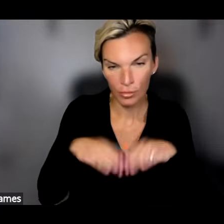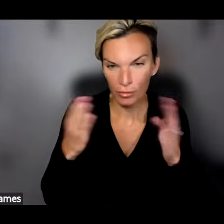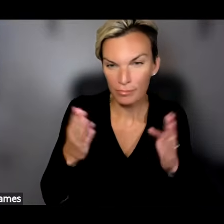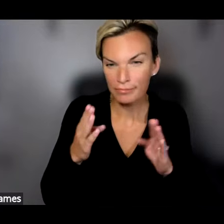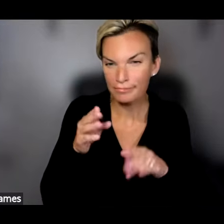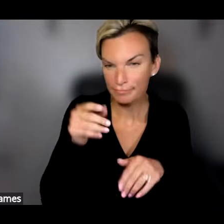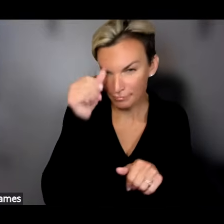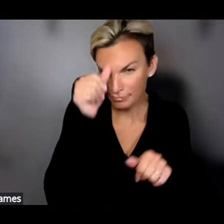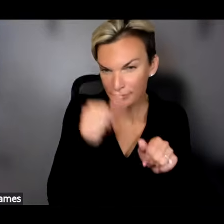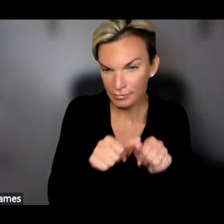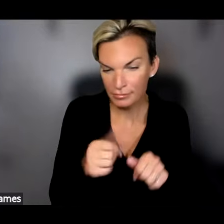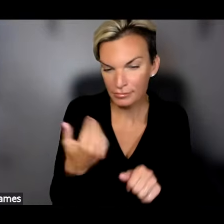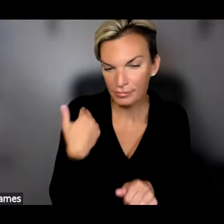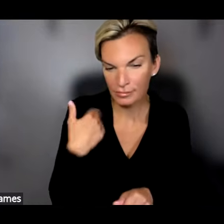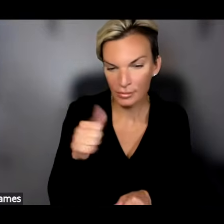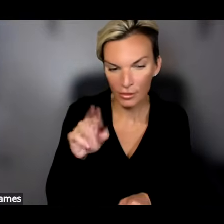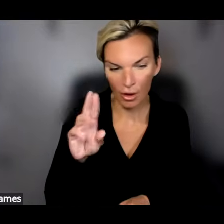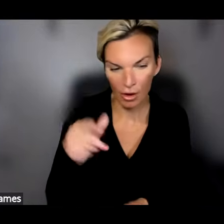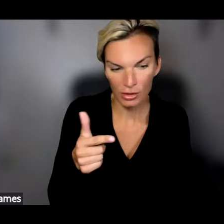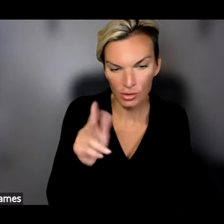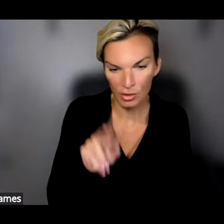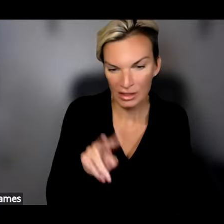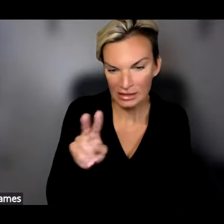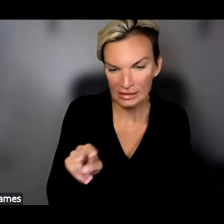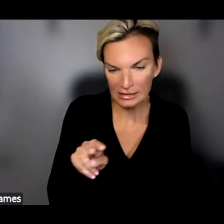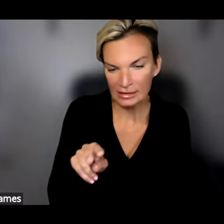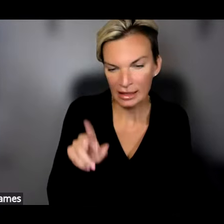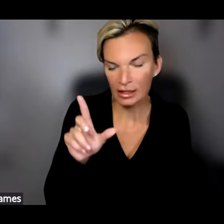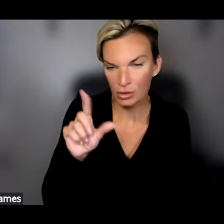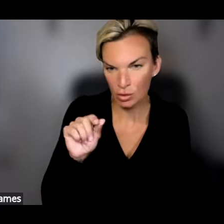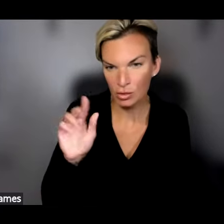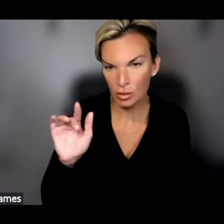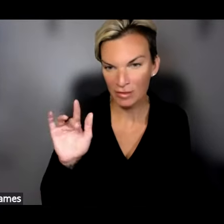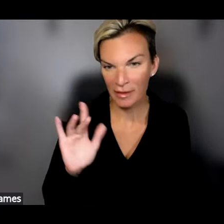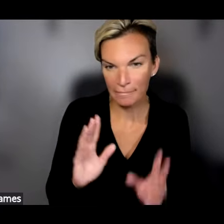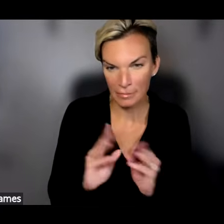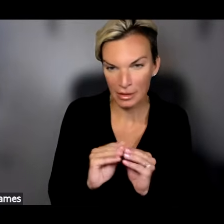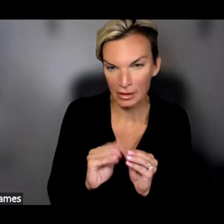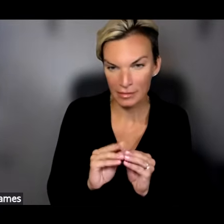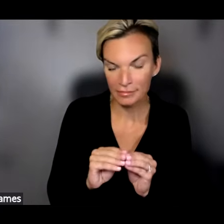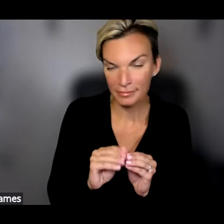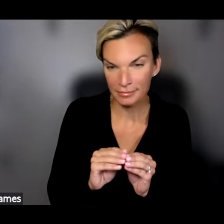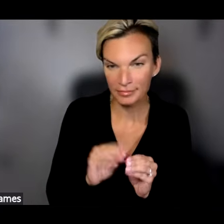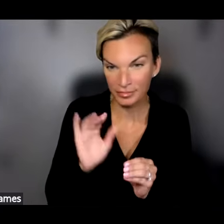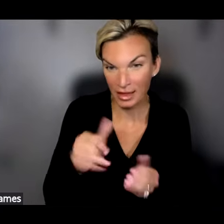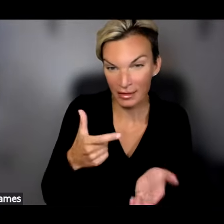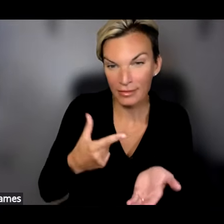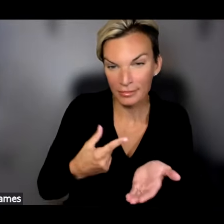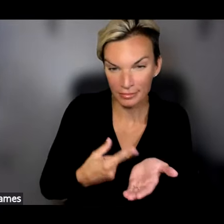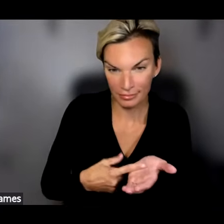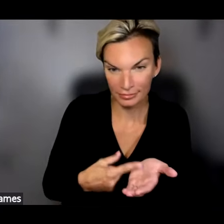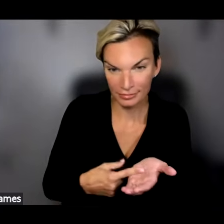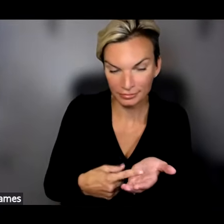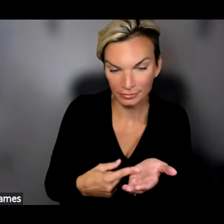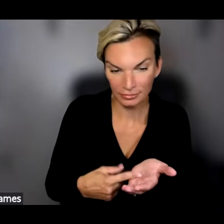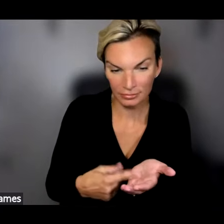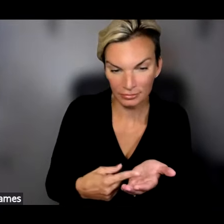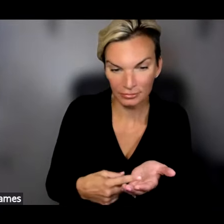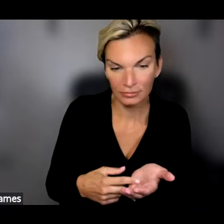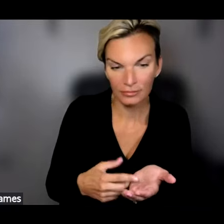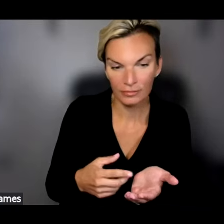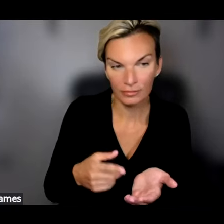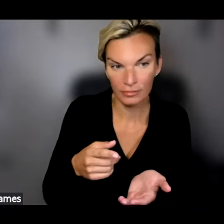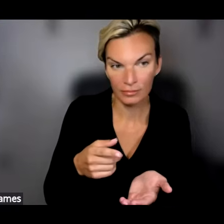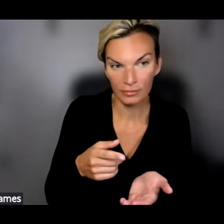22nd, 2025 meeting. And part of the conversation in those 4 hours was to affirmatively, you all from your deliberation,